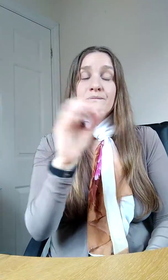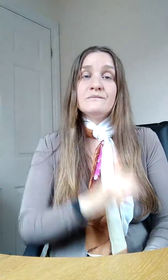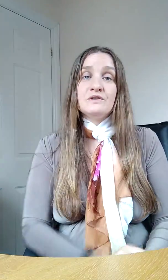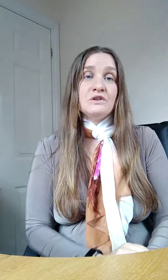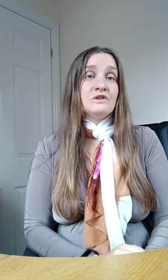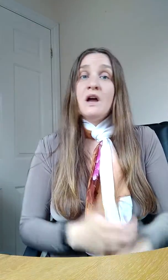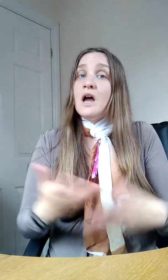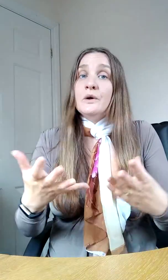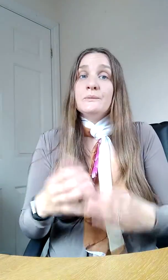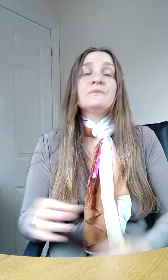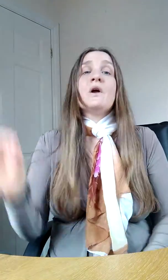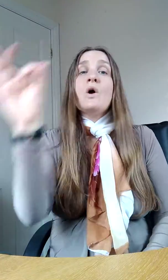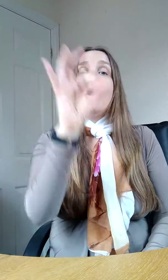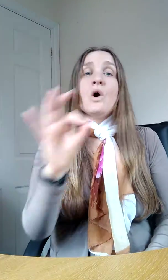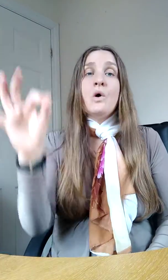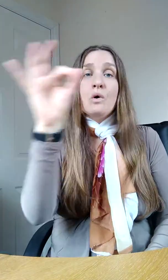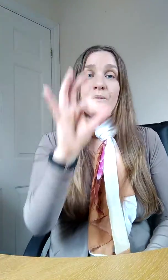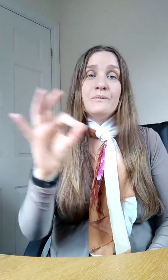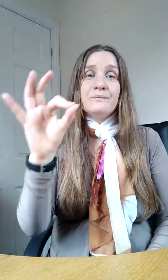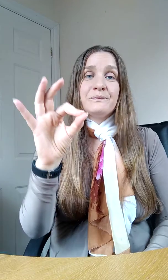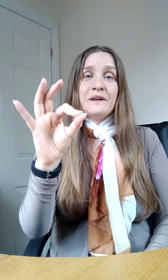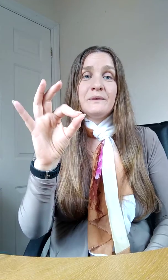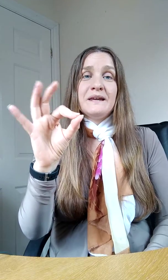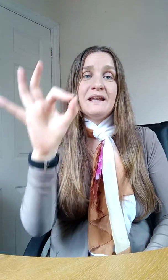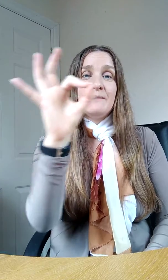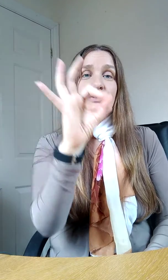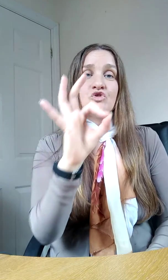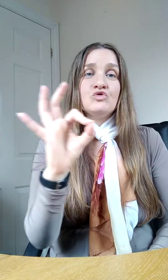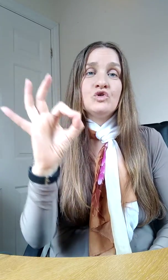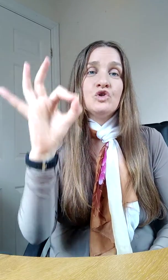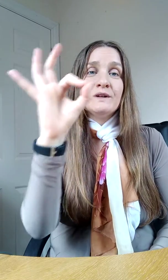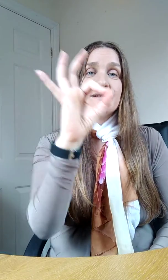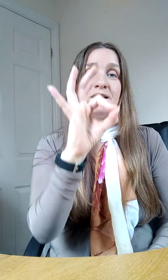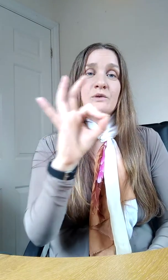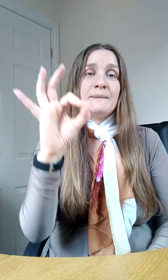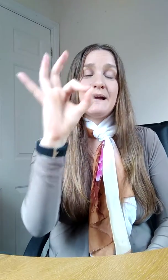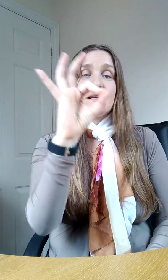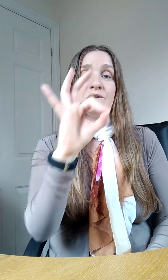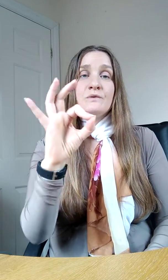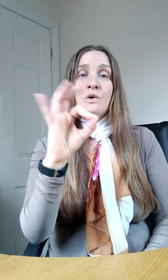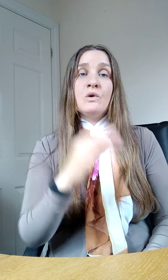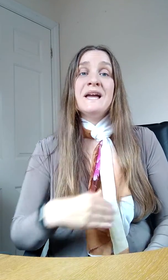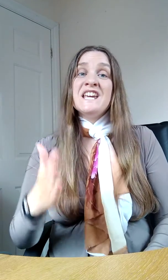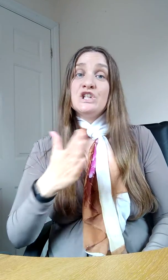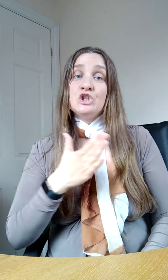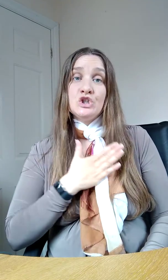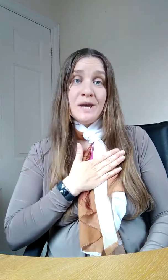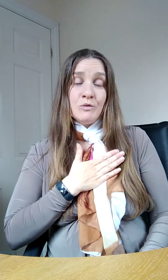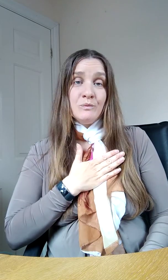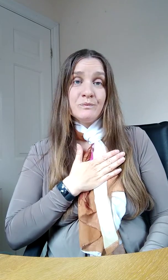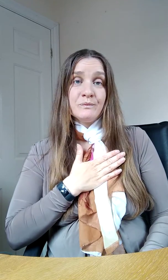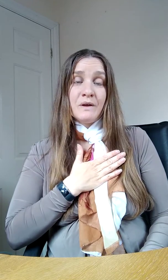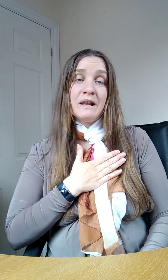so just oh, oh. Okay, and I'm just drawing a circle with my hand. Oh, j'aime, I